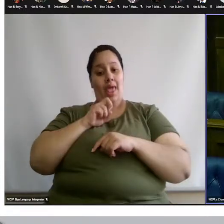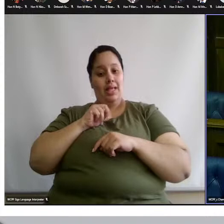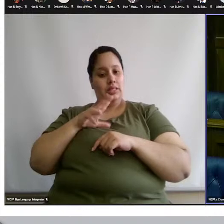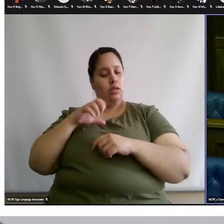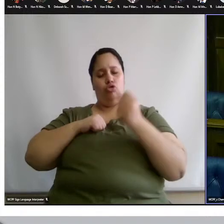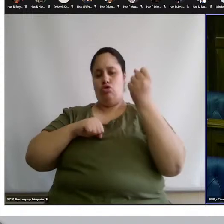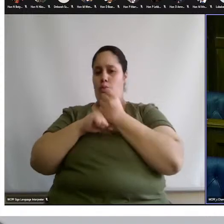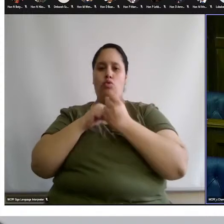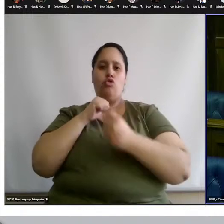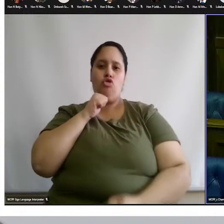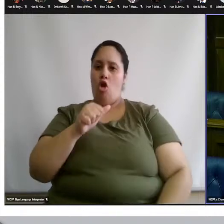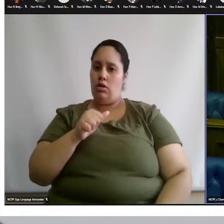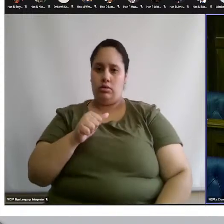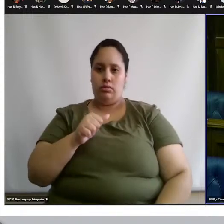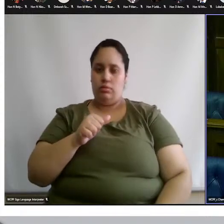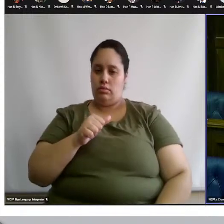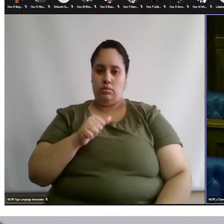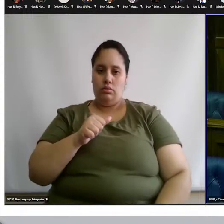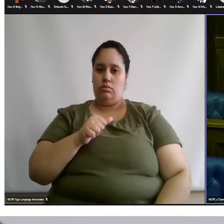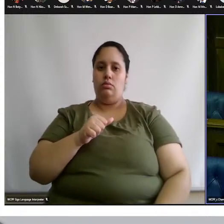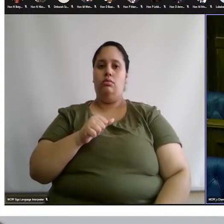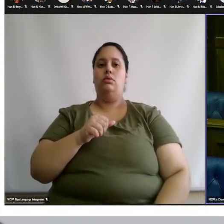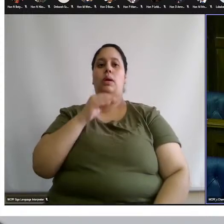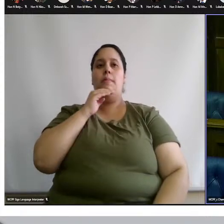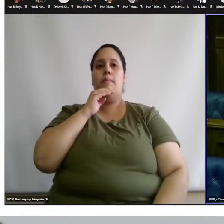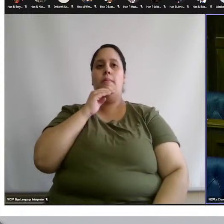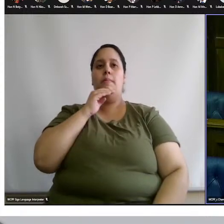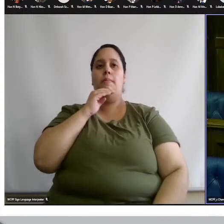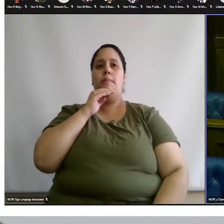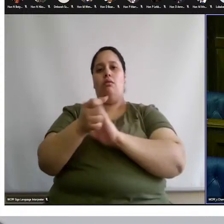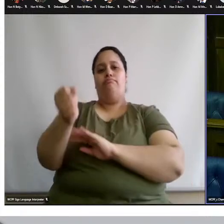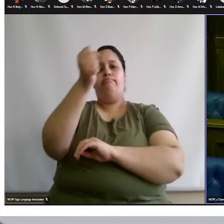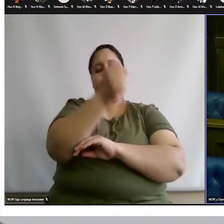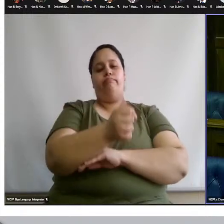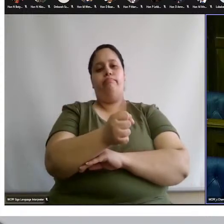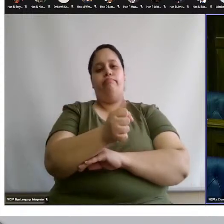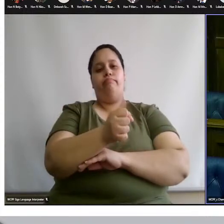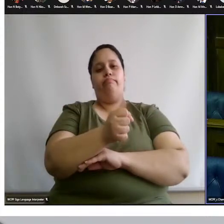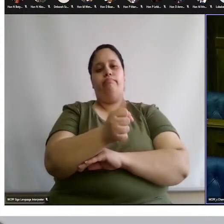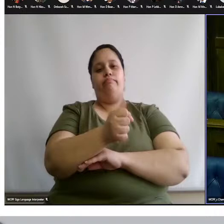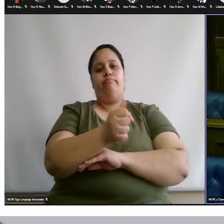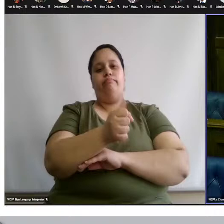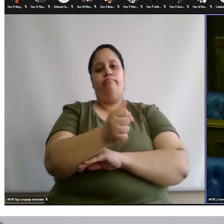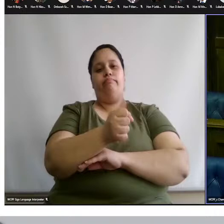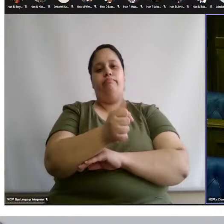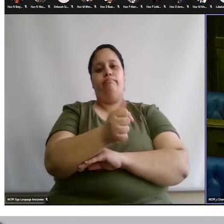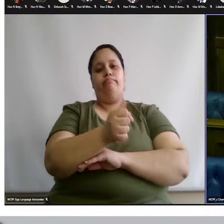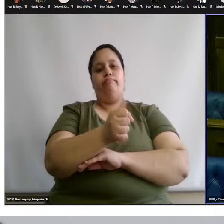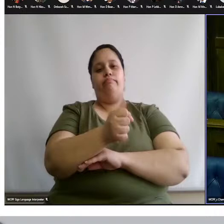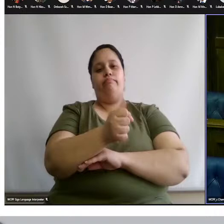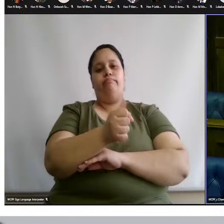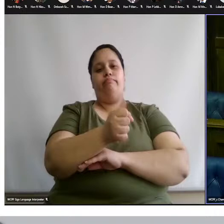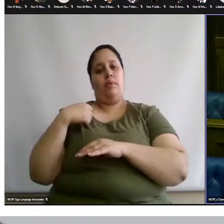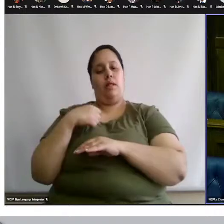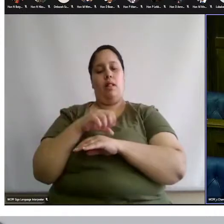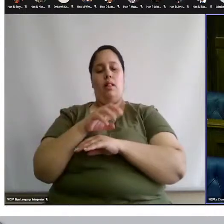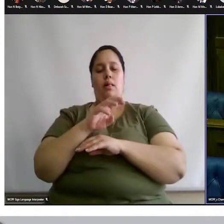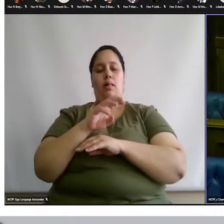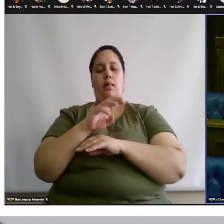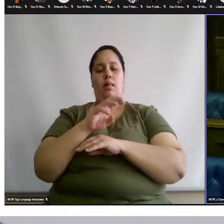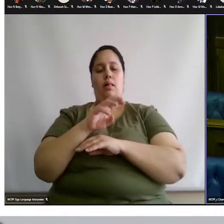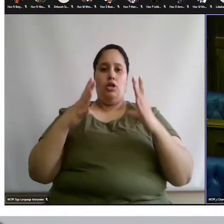support the illegal appointment of the current acting MM. We do not support that, and we will oppose